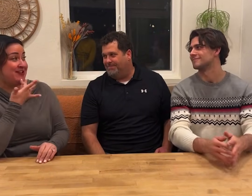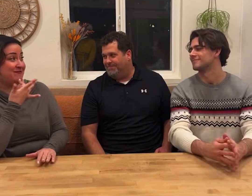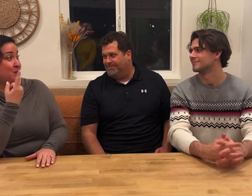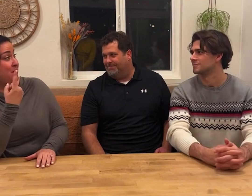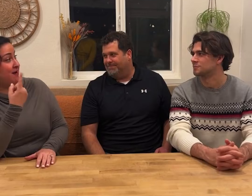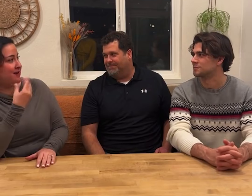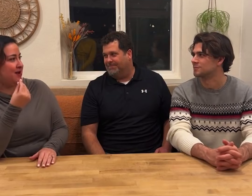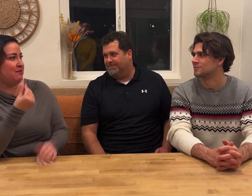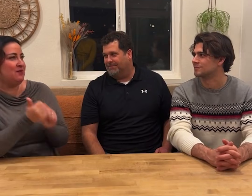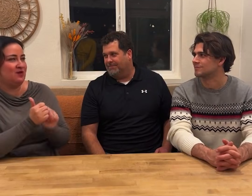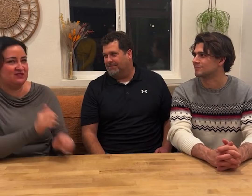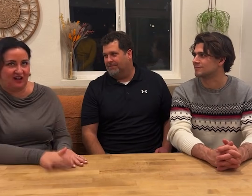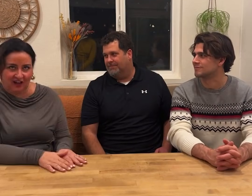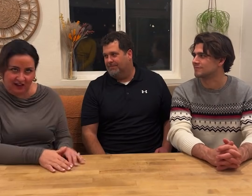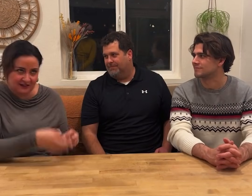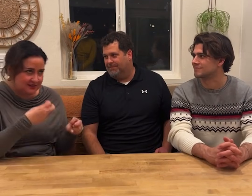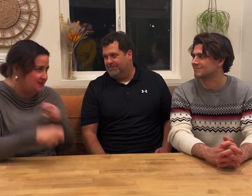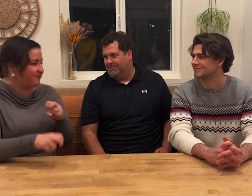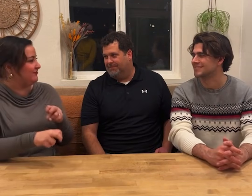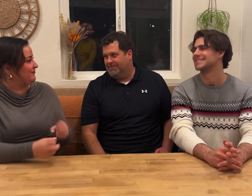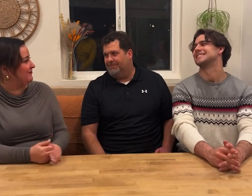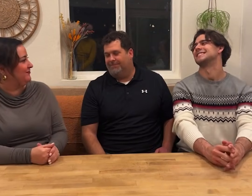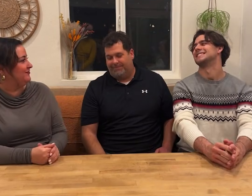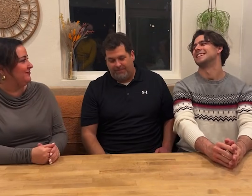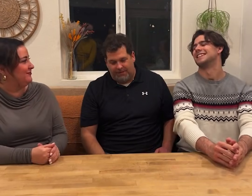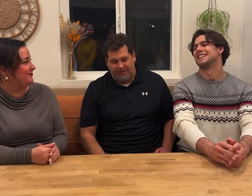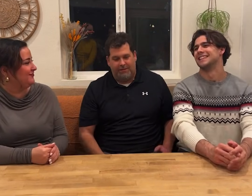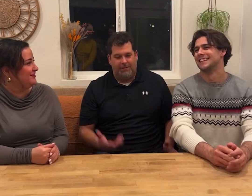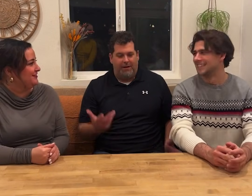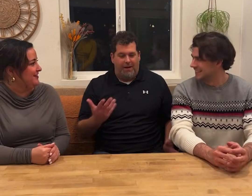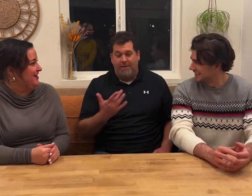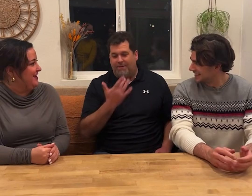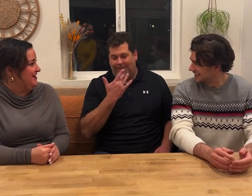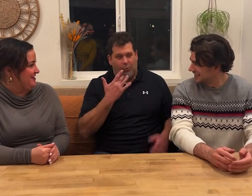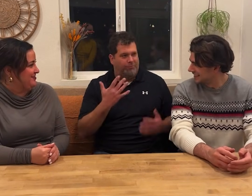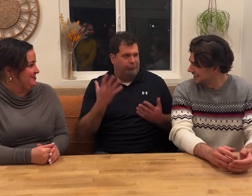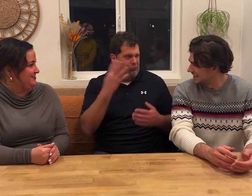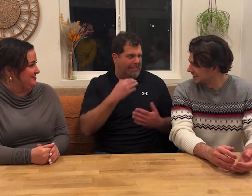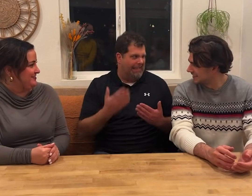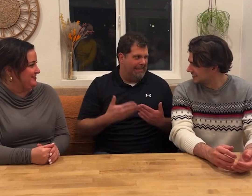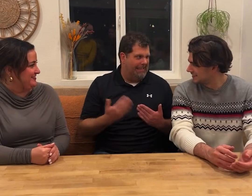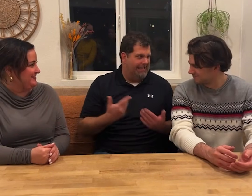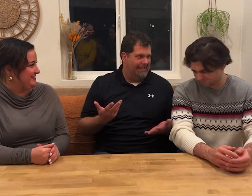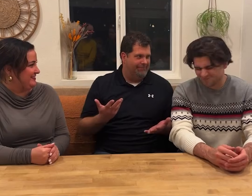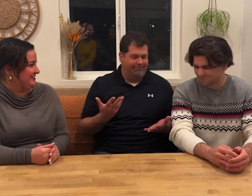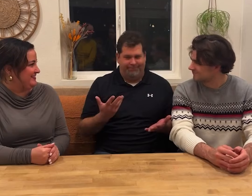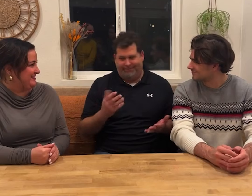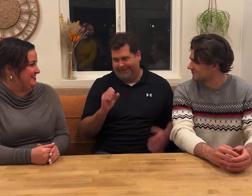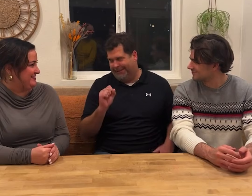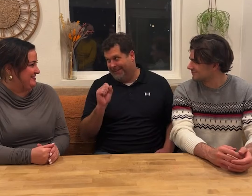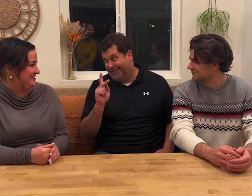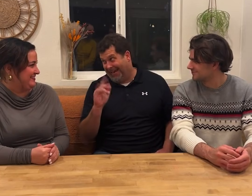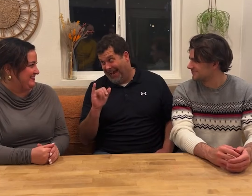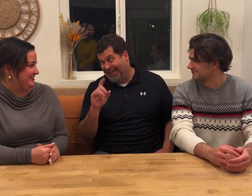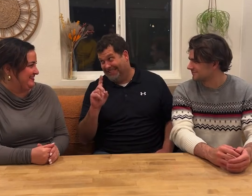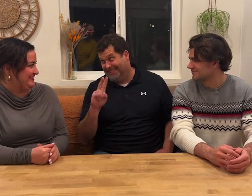together. Your favorite challenge and the most difficult challenge. Favorite was pretty easy.